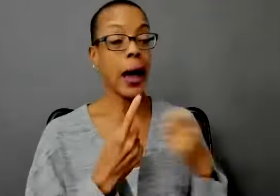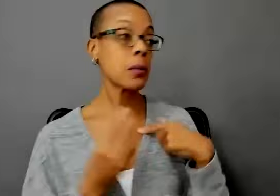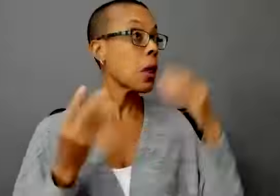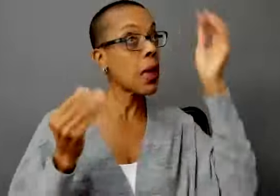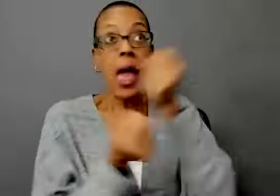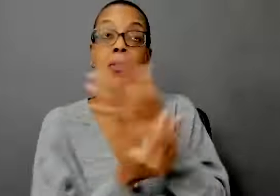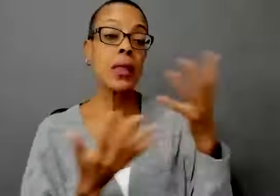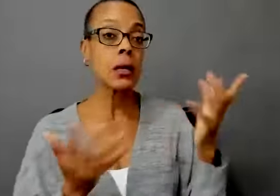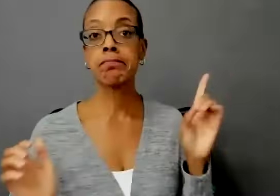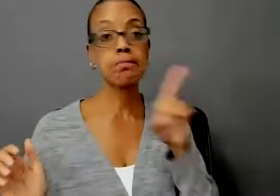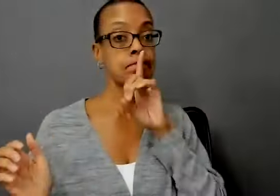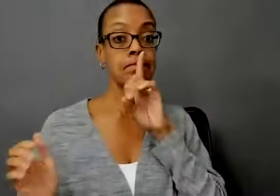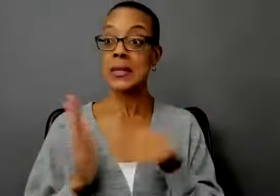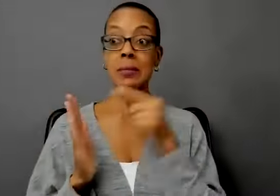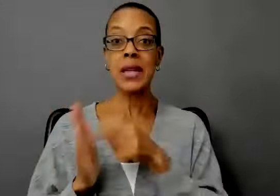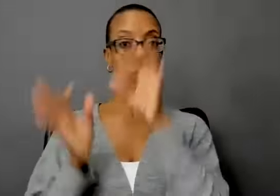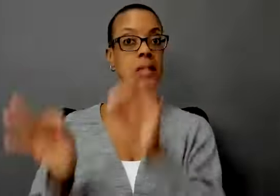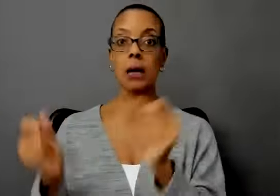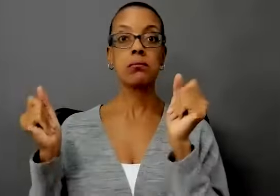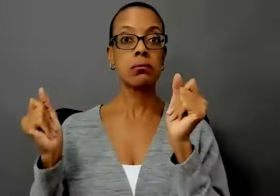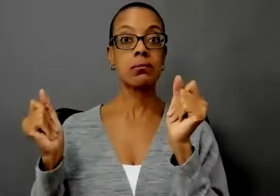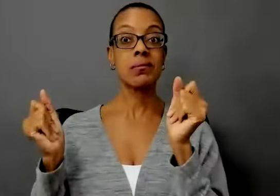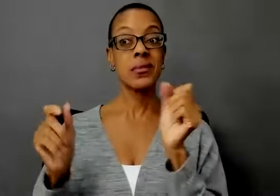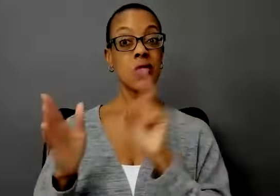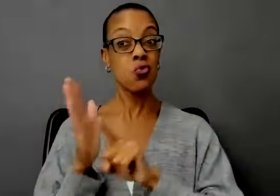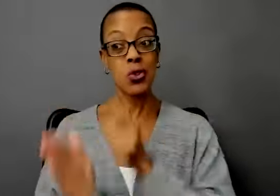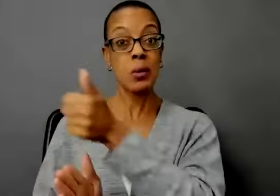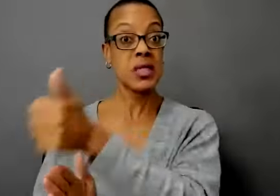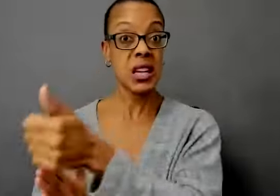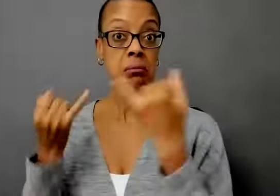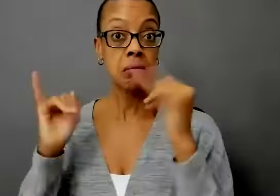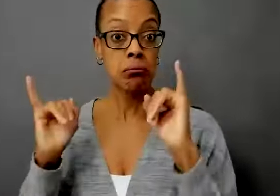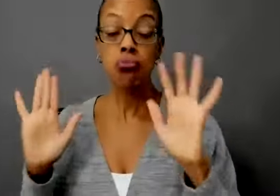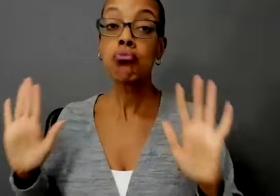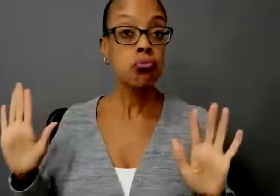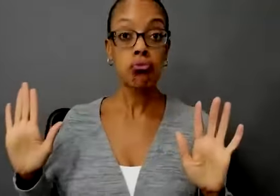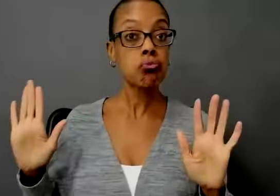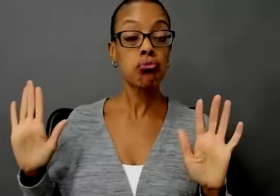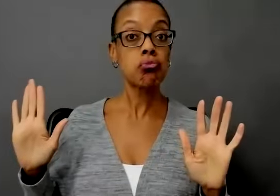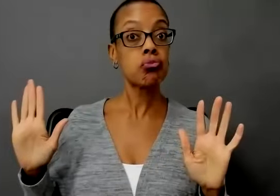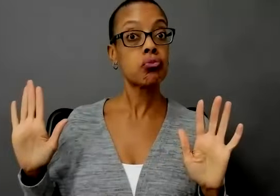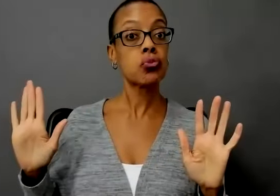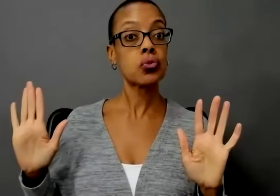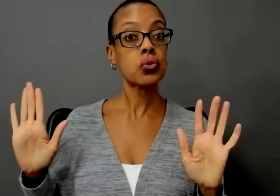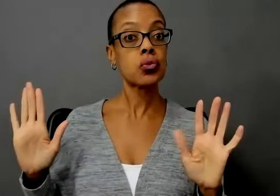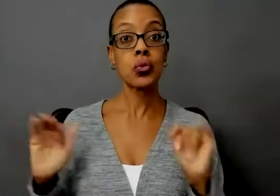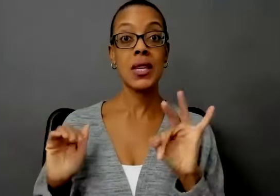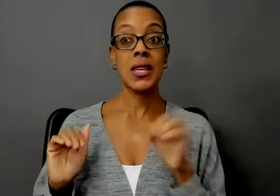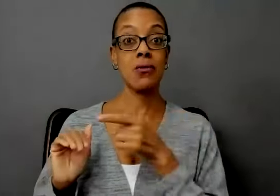have like been able to make that decision and done the research on their own. So sometimes it's just being aware of the process and